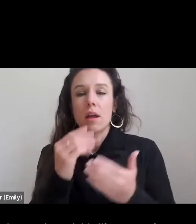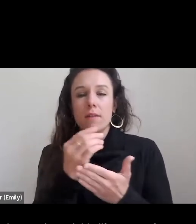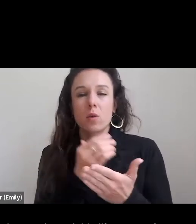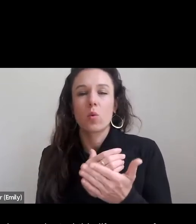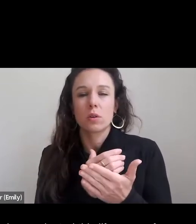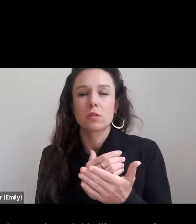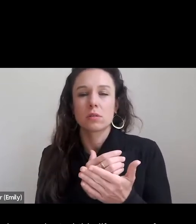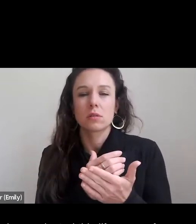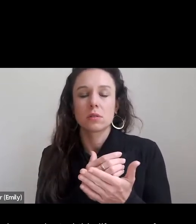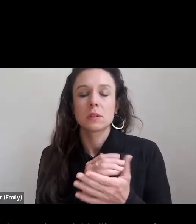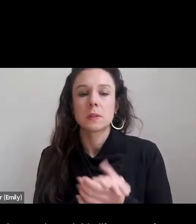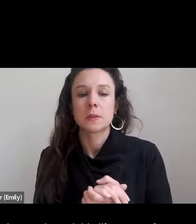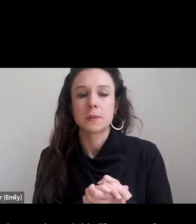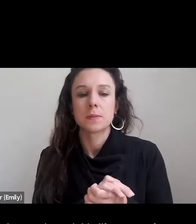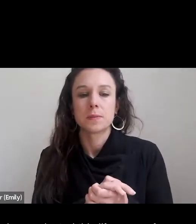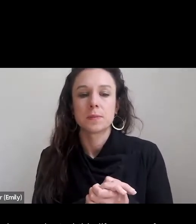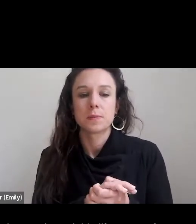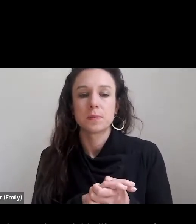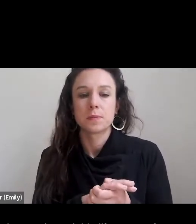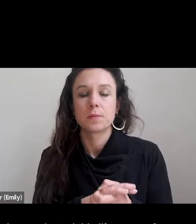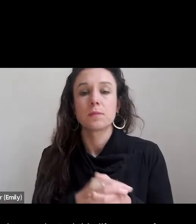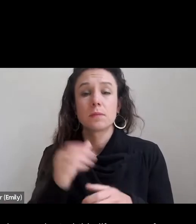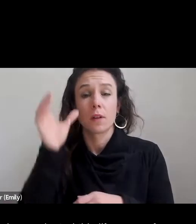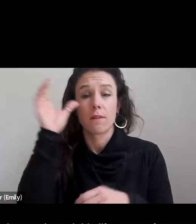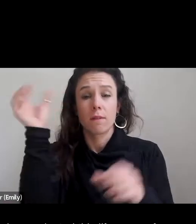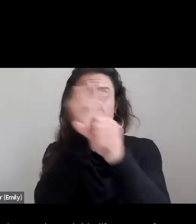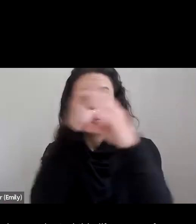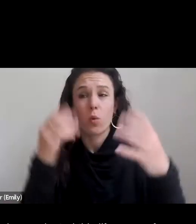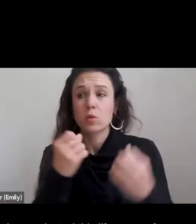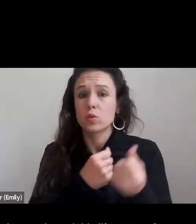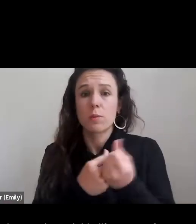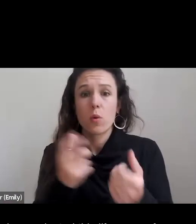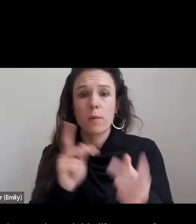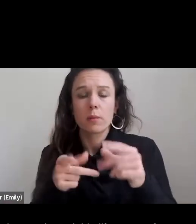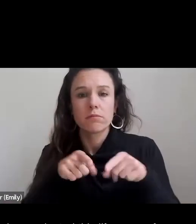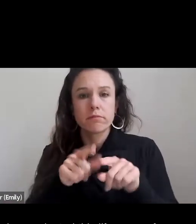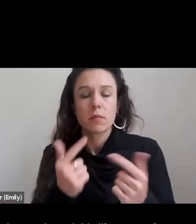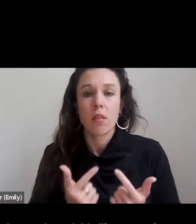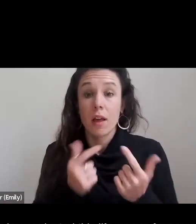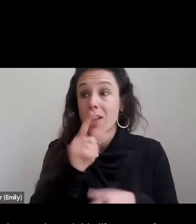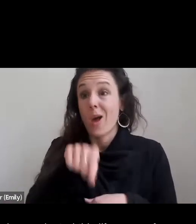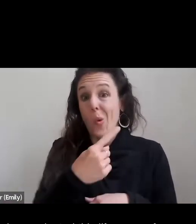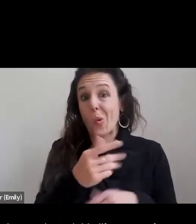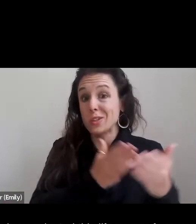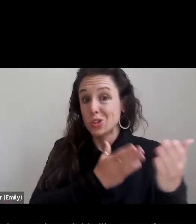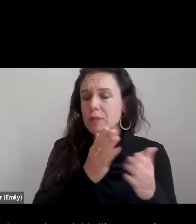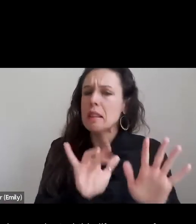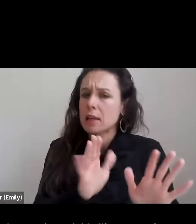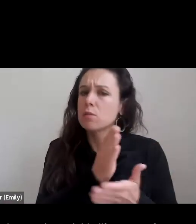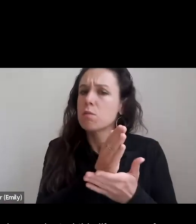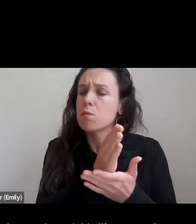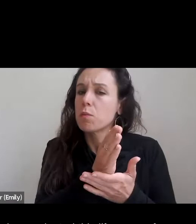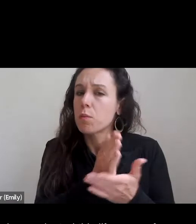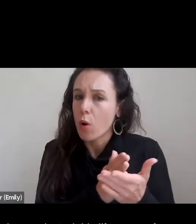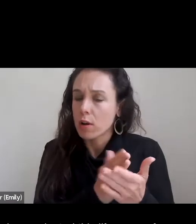really trying to support people throughout that lifespan, even if it's not with services. That's very much part of